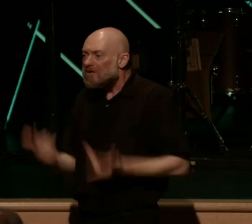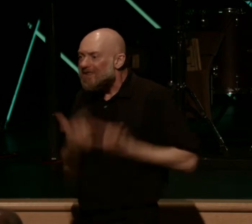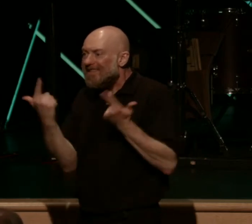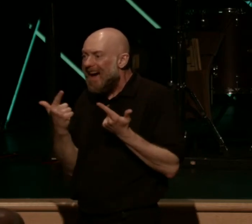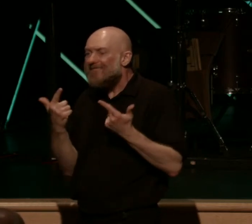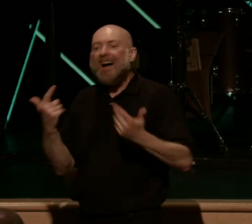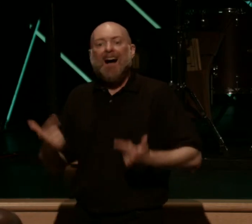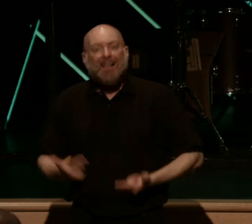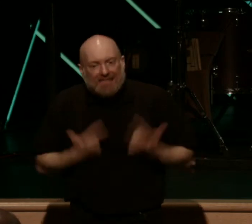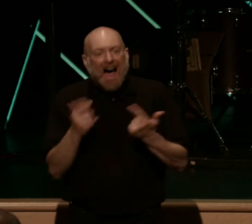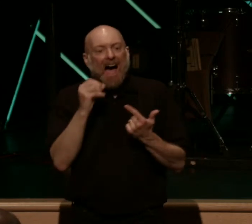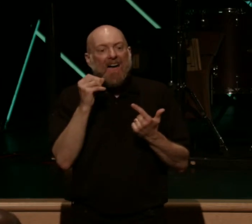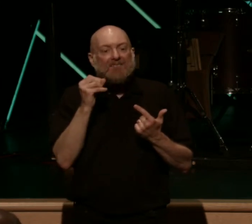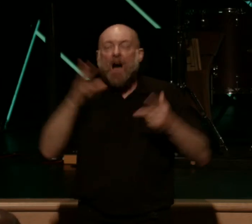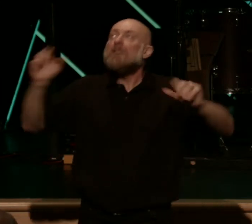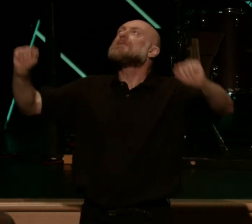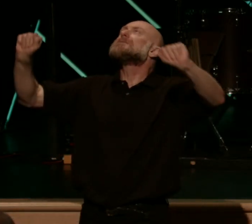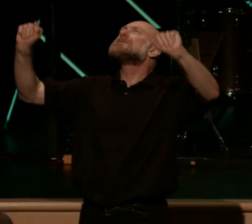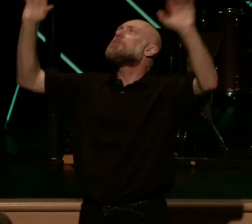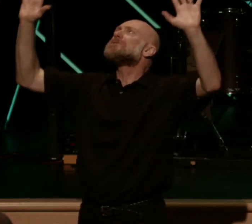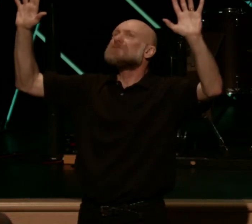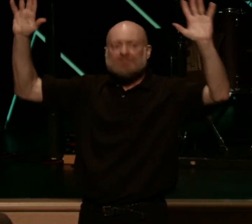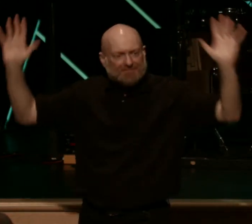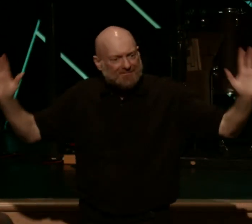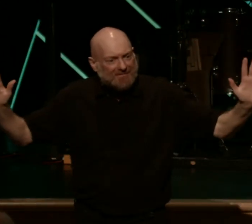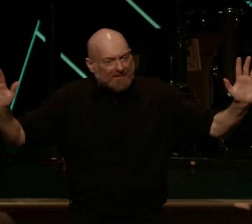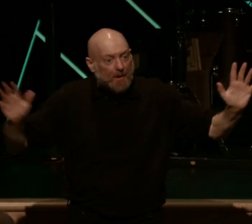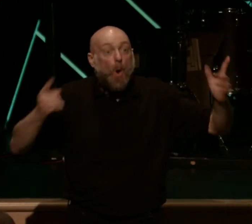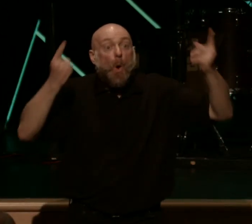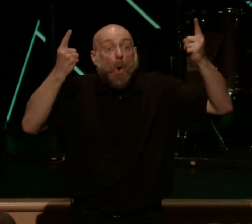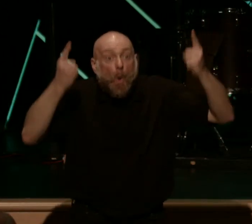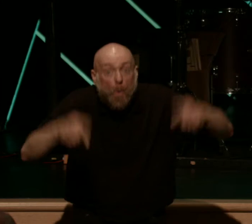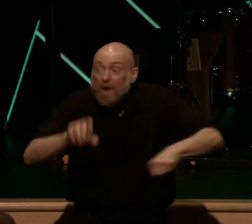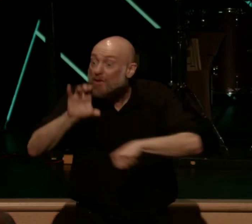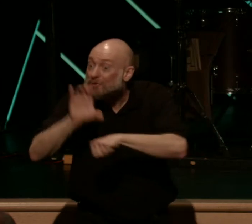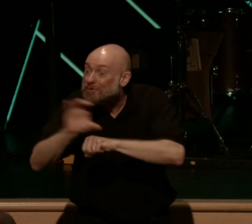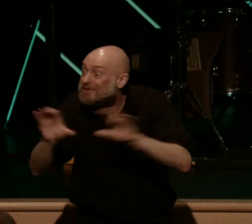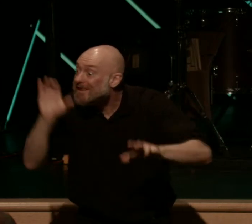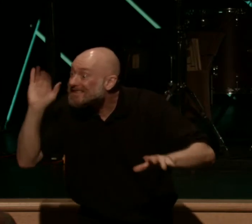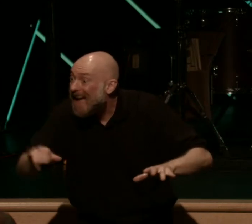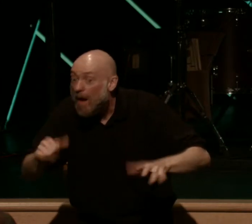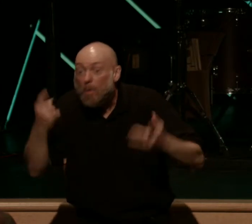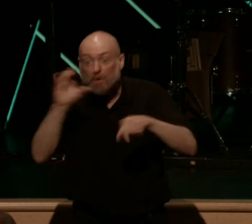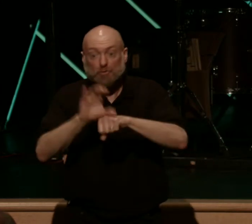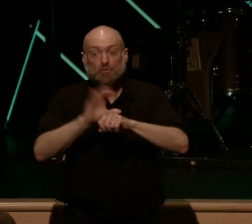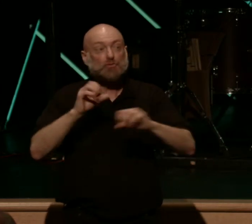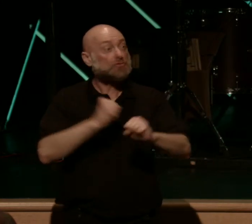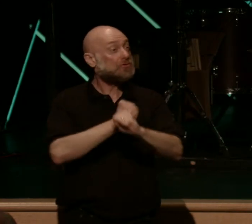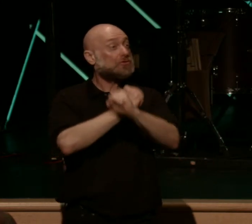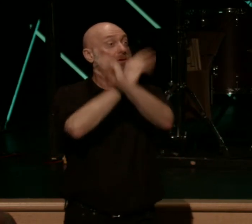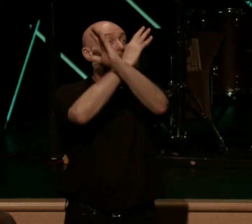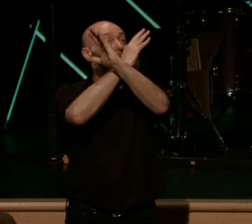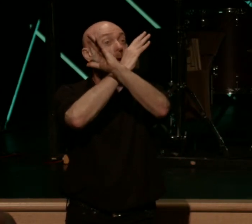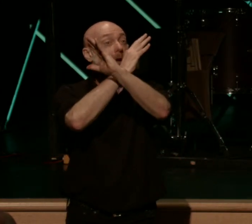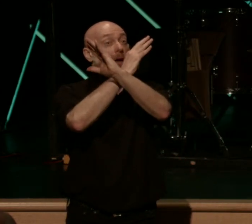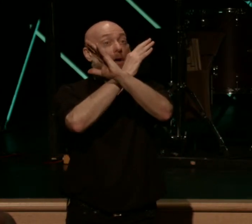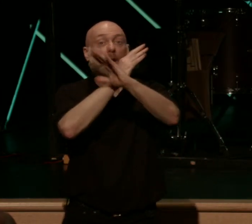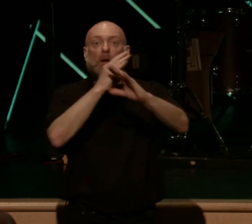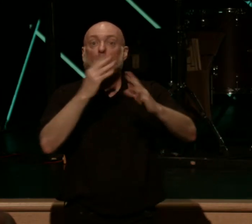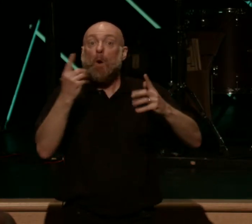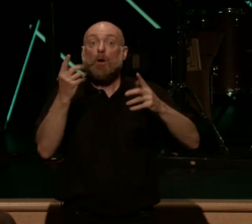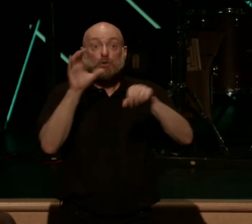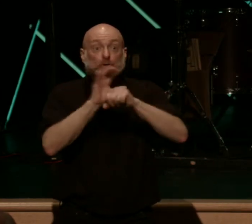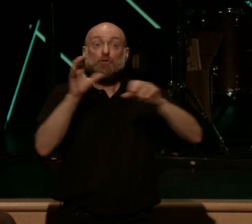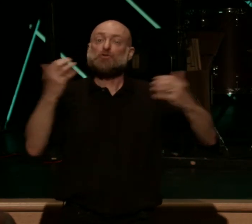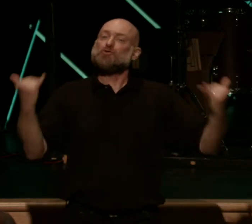a life of submission. And when the church does this, when the church